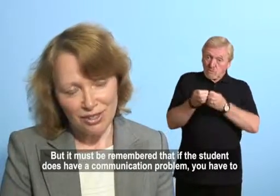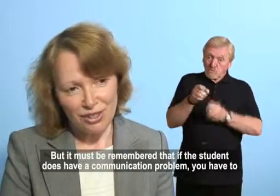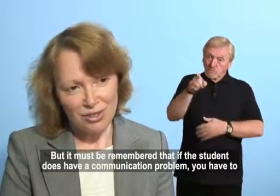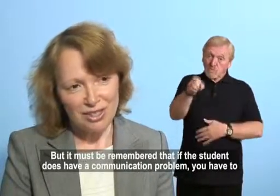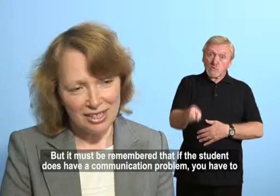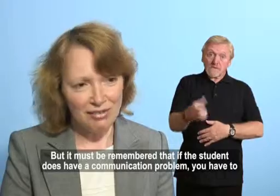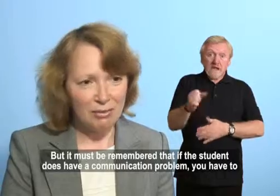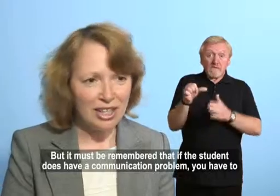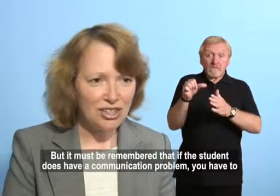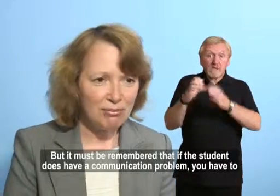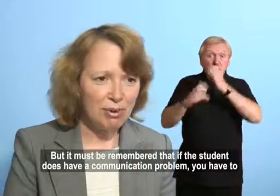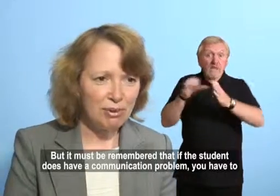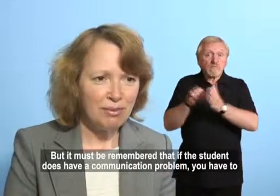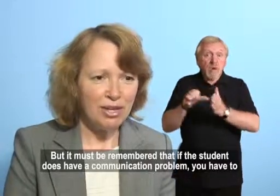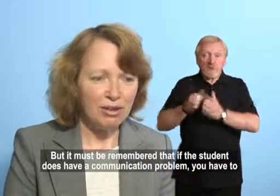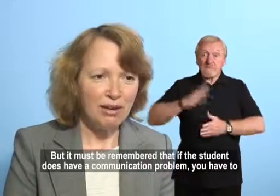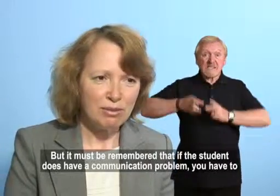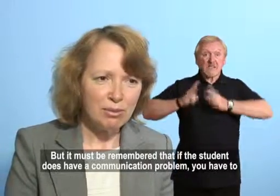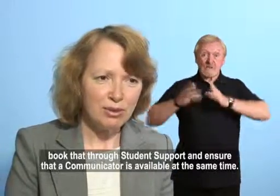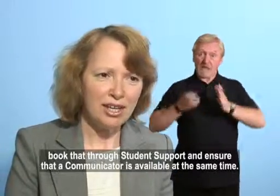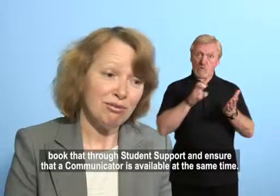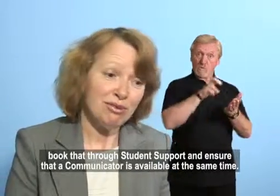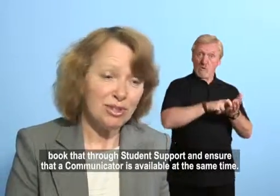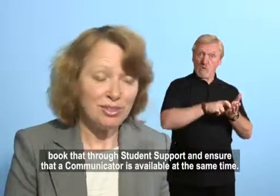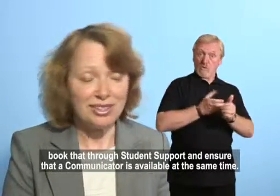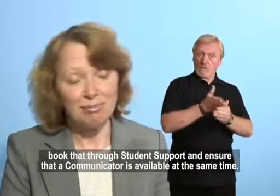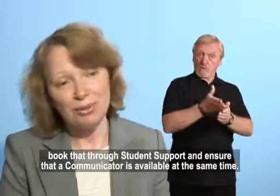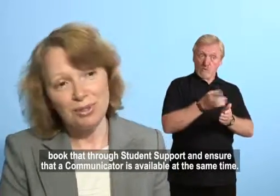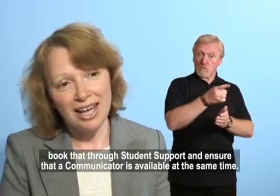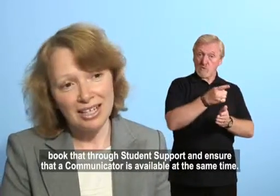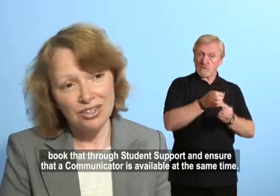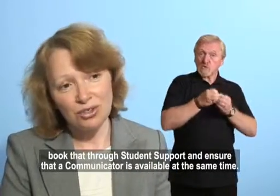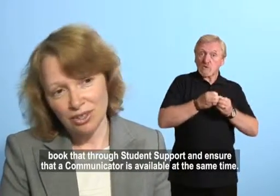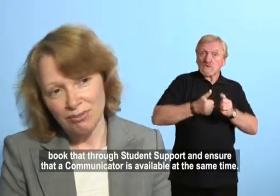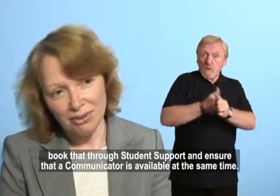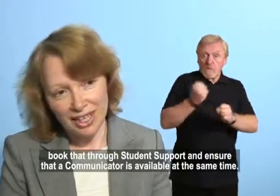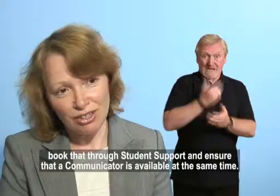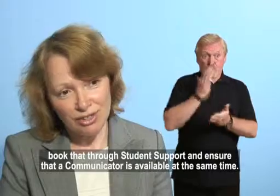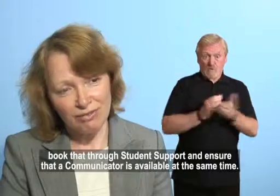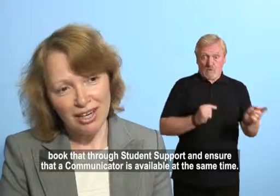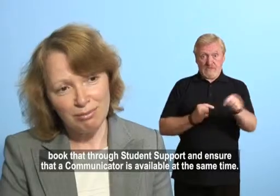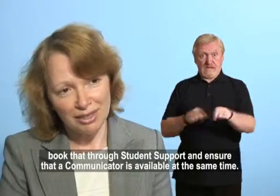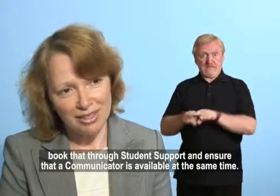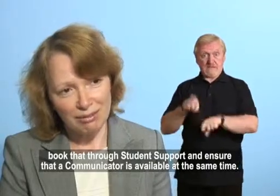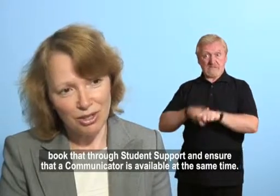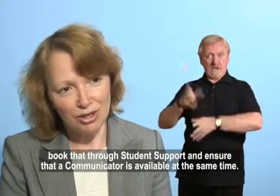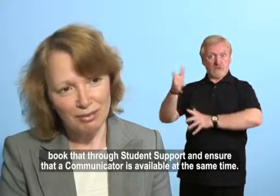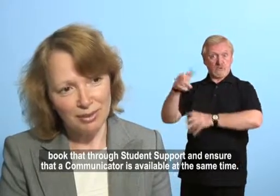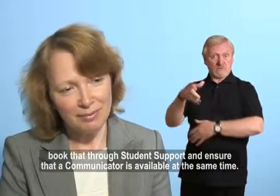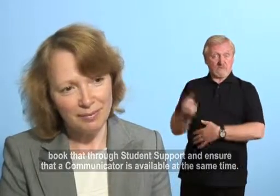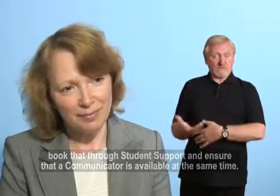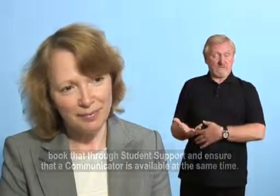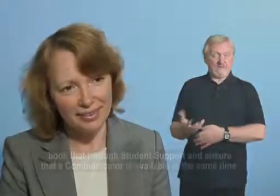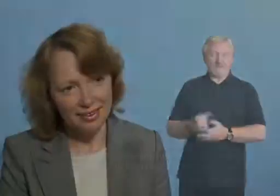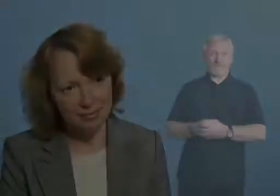remembered that if the student does have a communication problem, you have to book that through student support and ensure that a communicator is available at the same